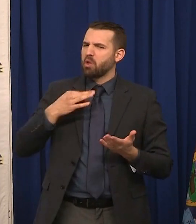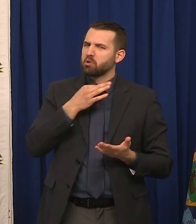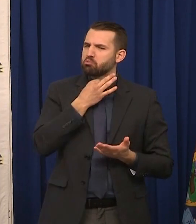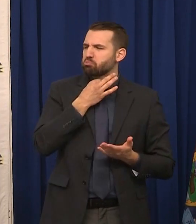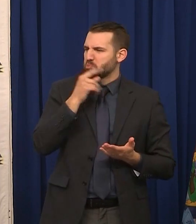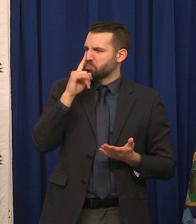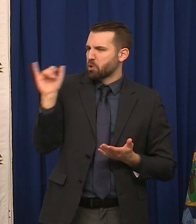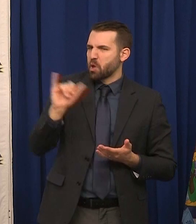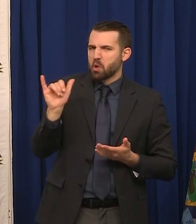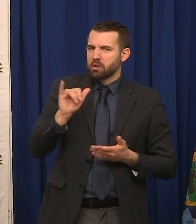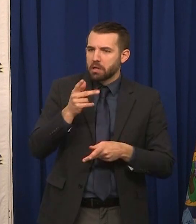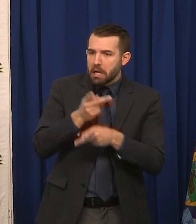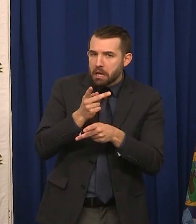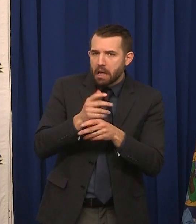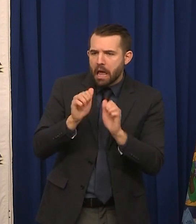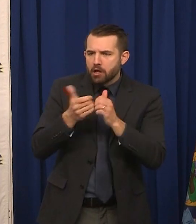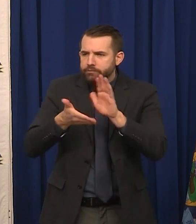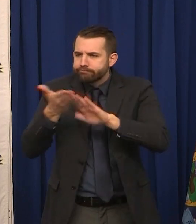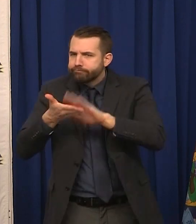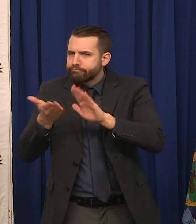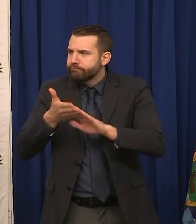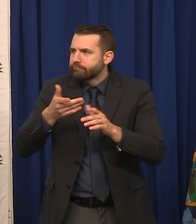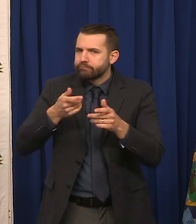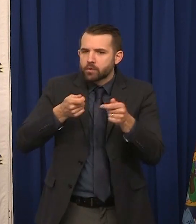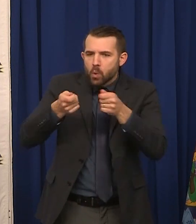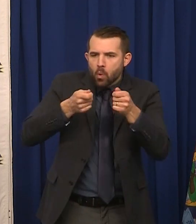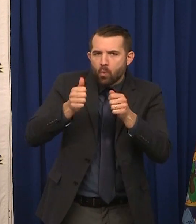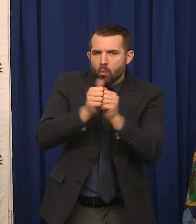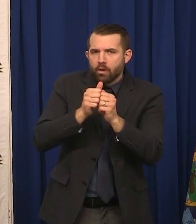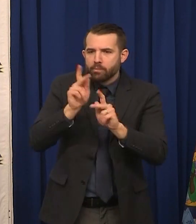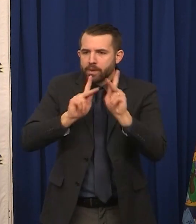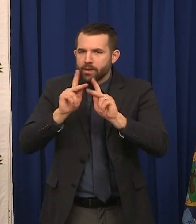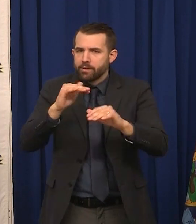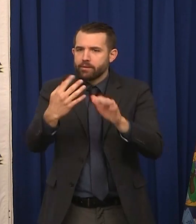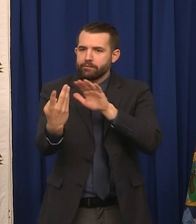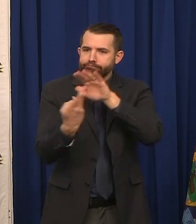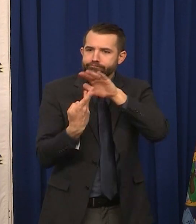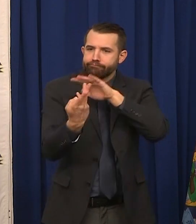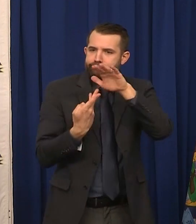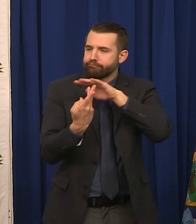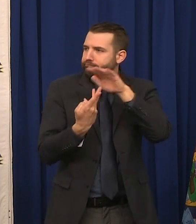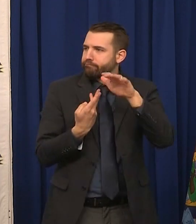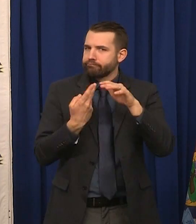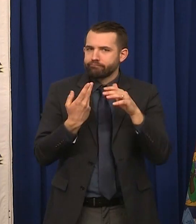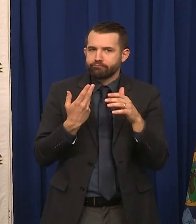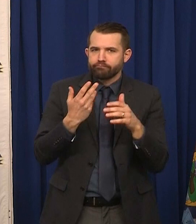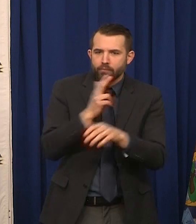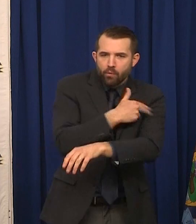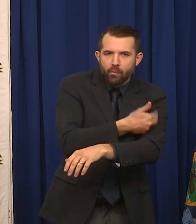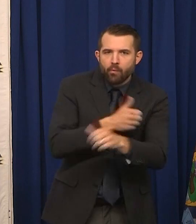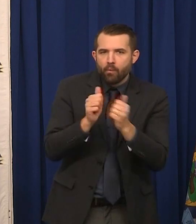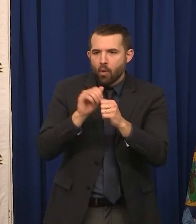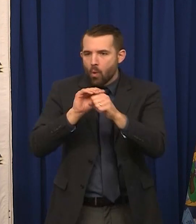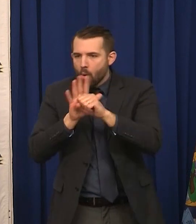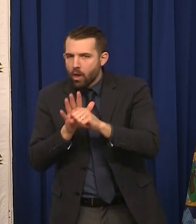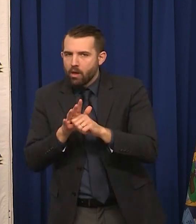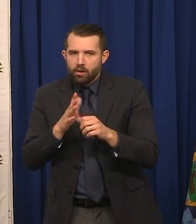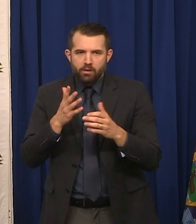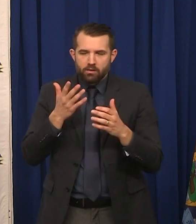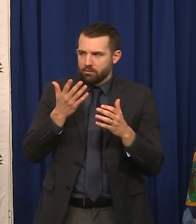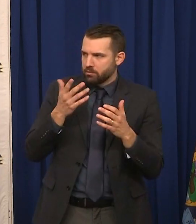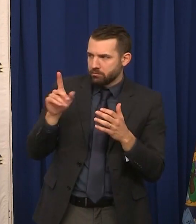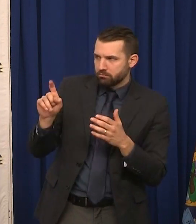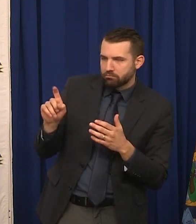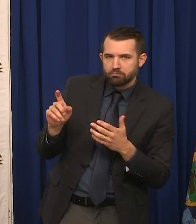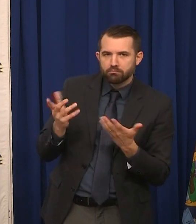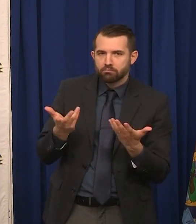particularly the people who are hospitalized? What's actually happened? Are these just severe, I shouldn't say, are these all severe